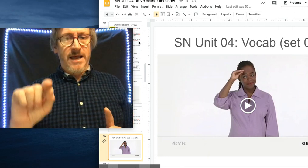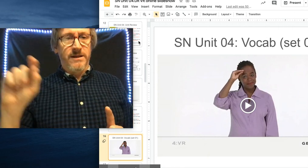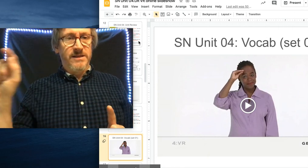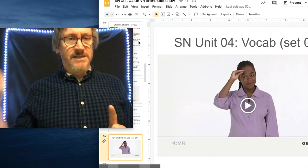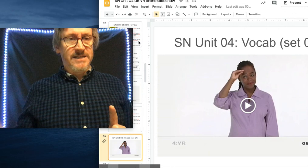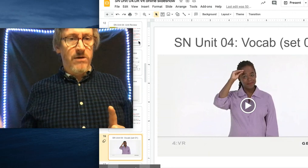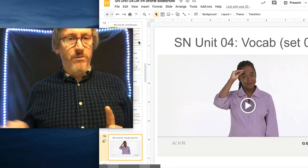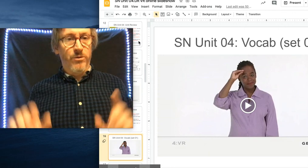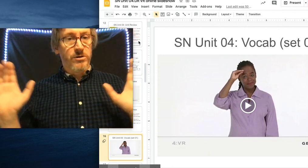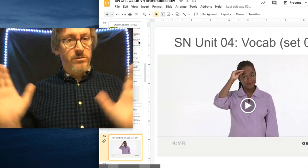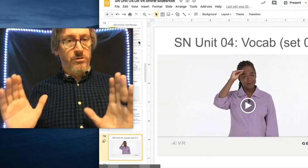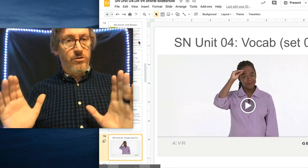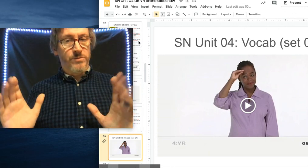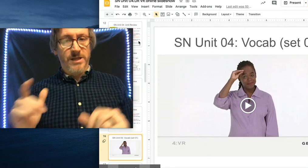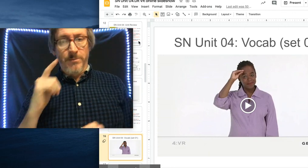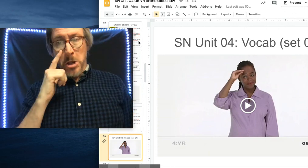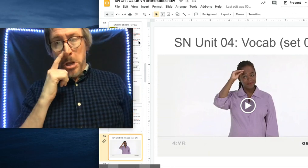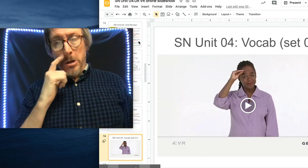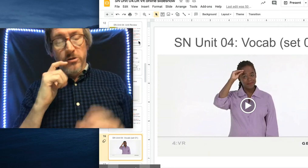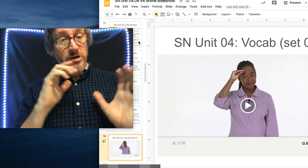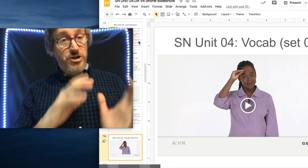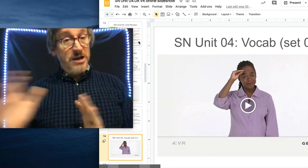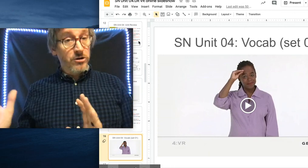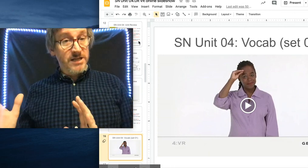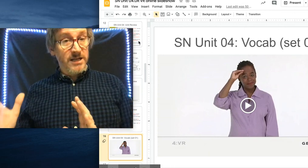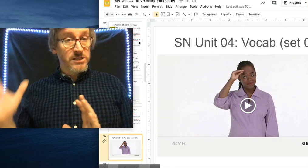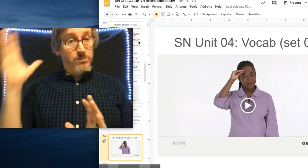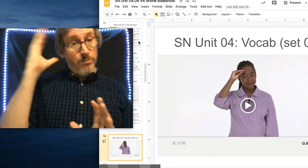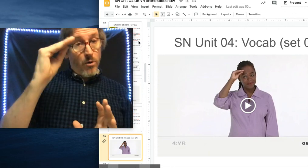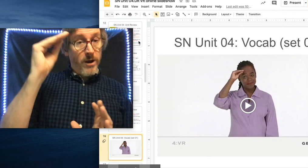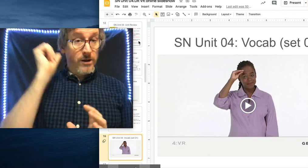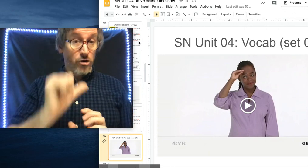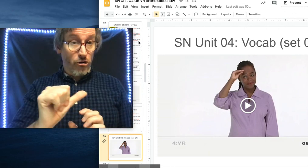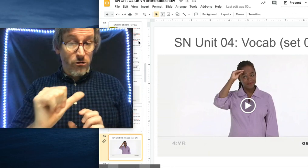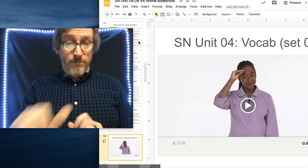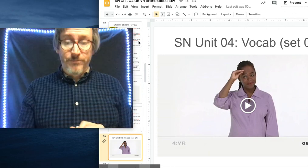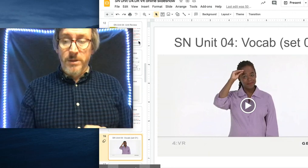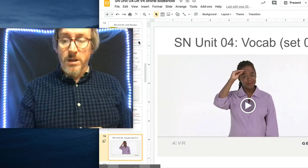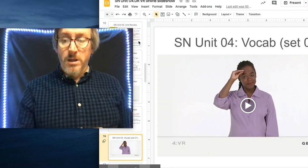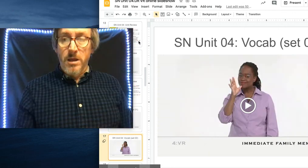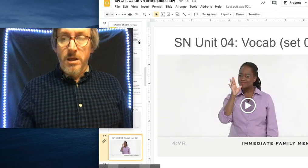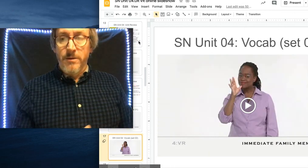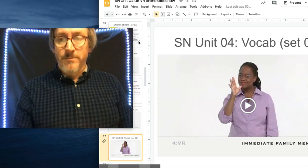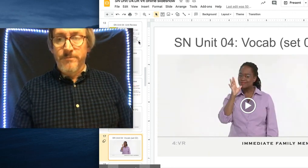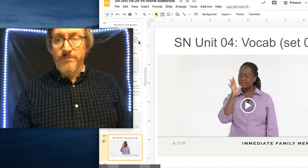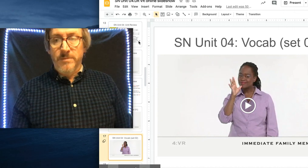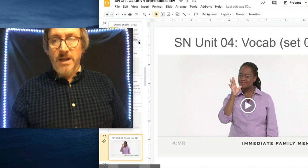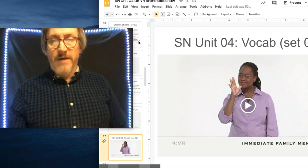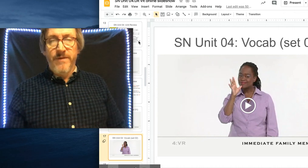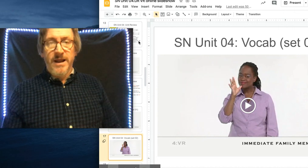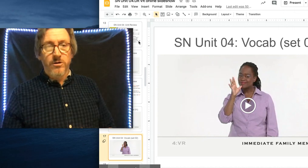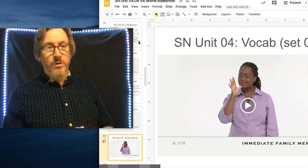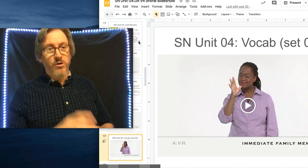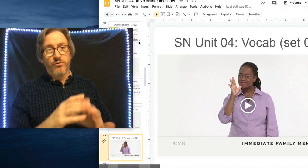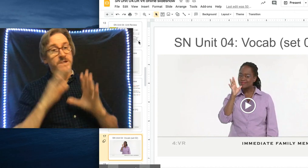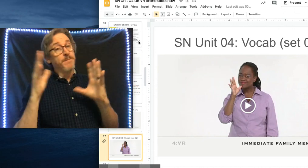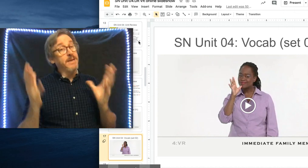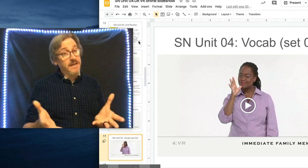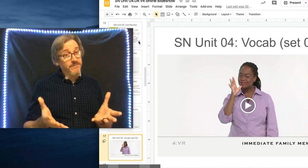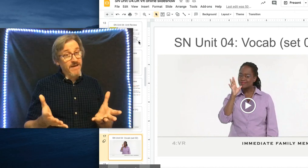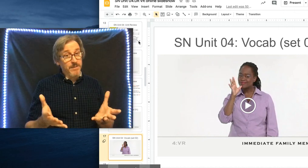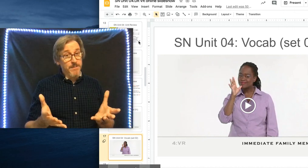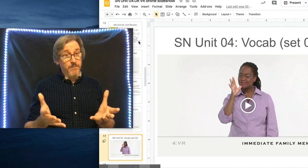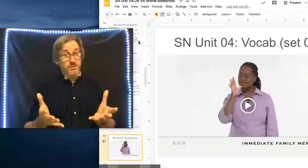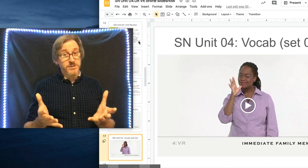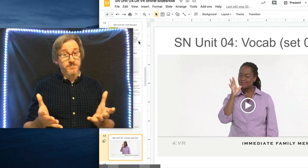this, and this is how the book groups them. The gender signs, boy and girl. And then we go through the